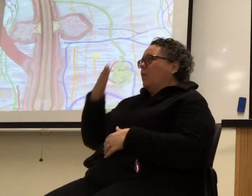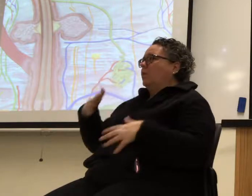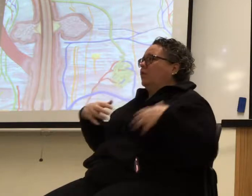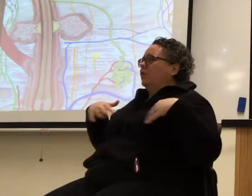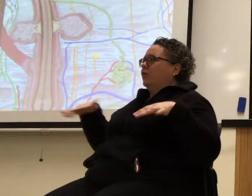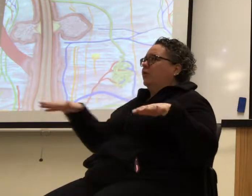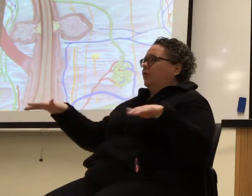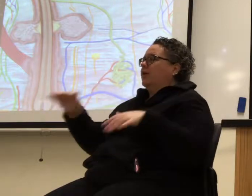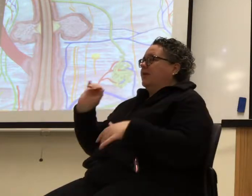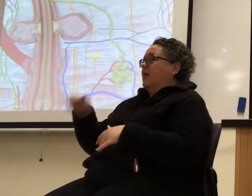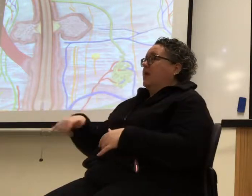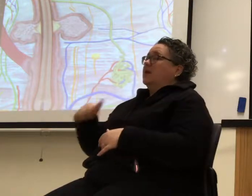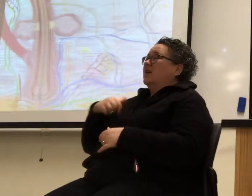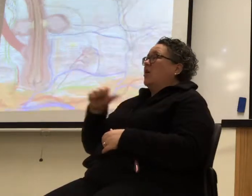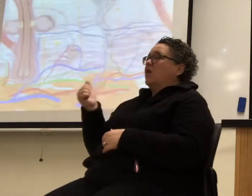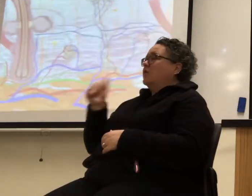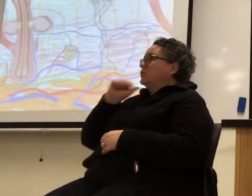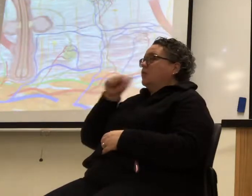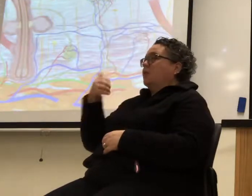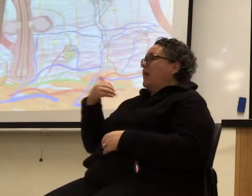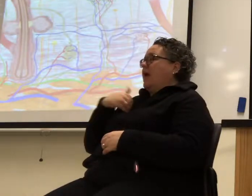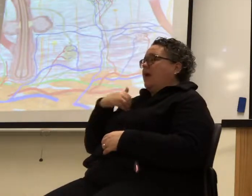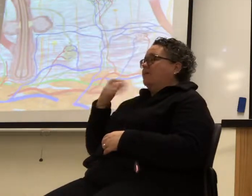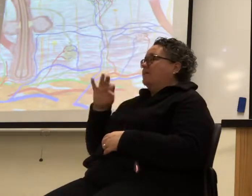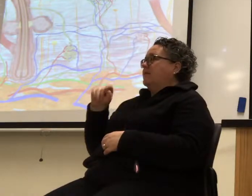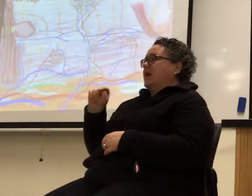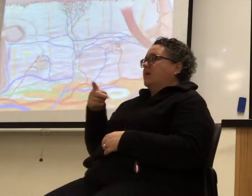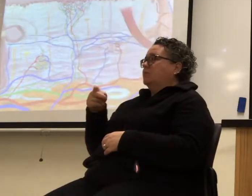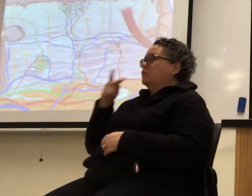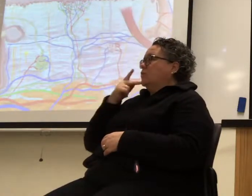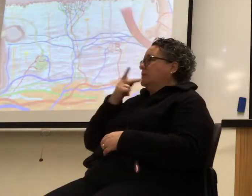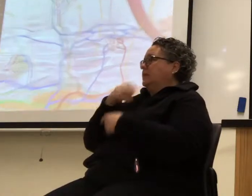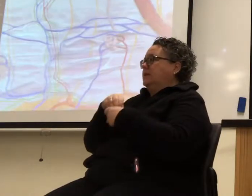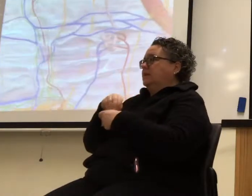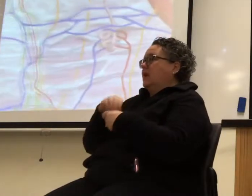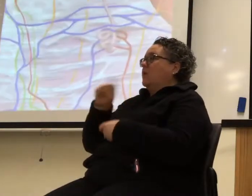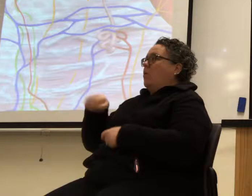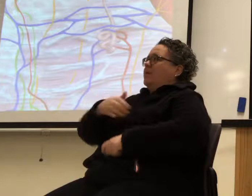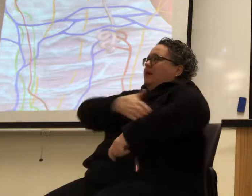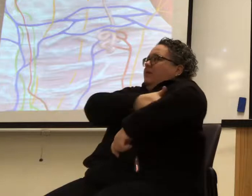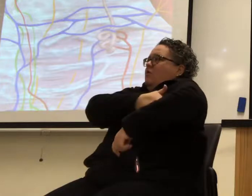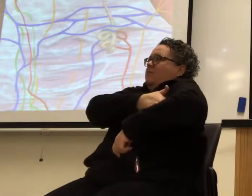For example, let me show other sweat glands here. Here's one.